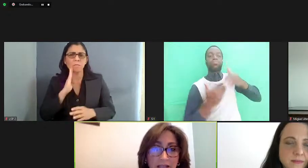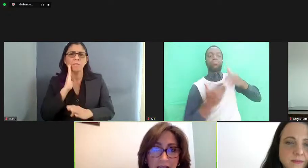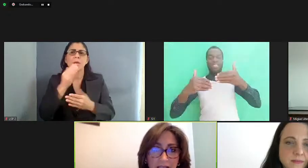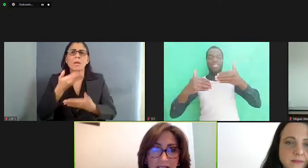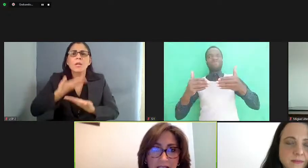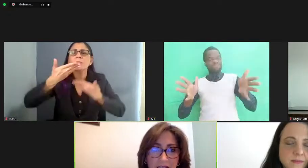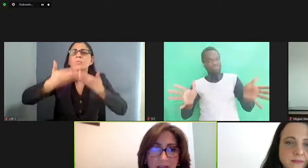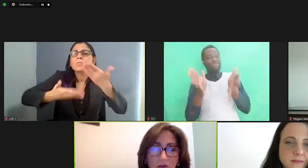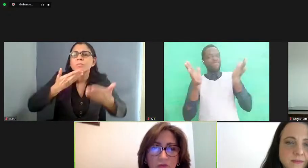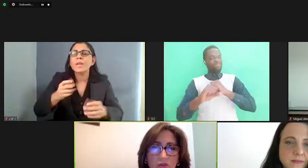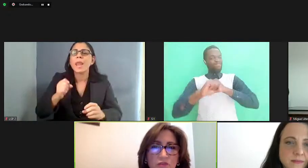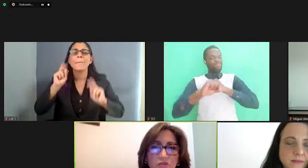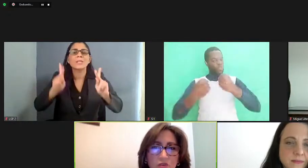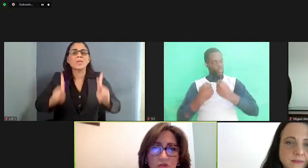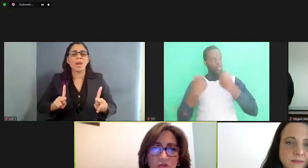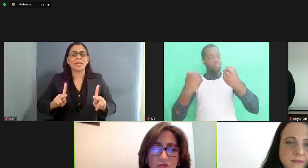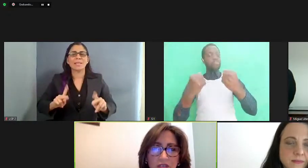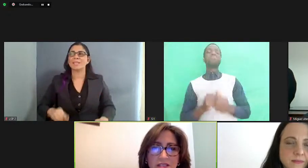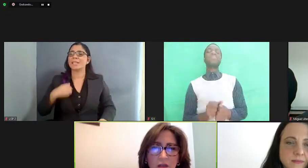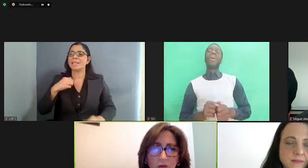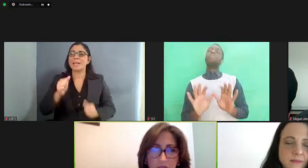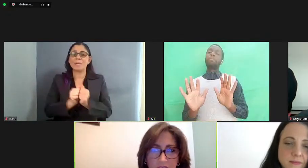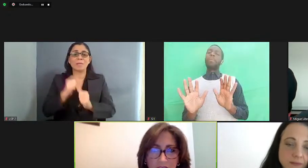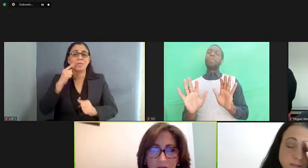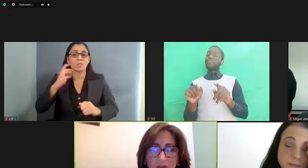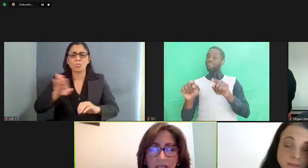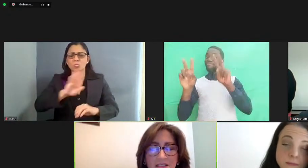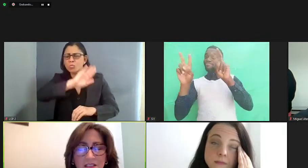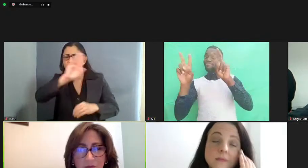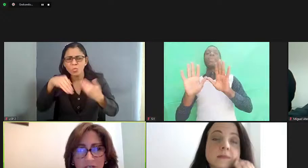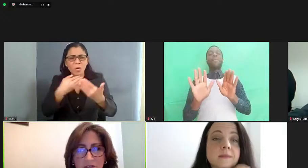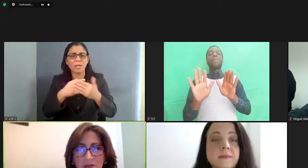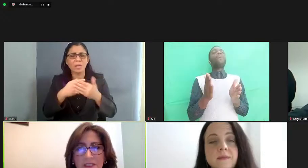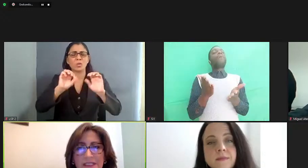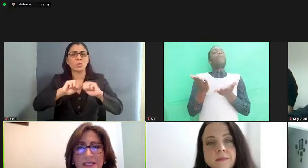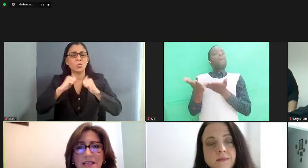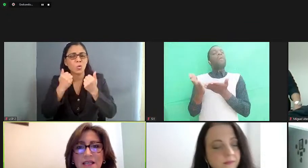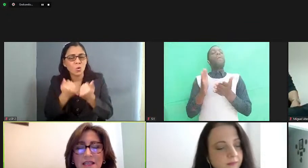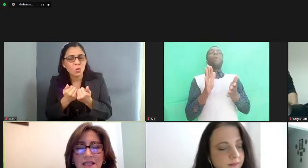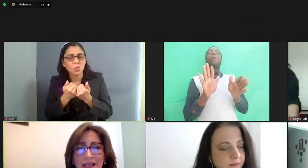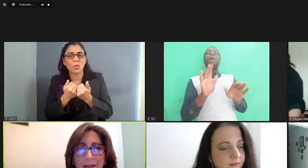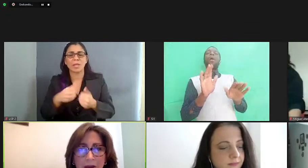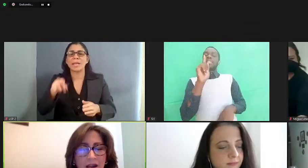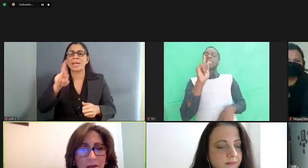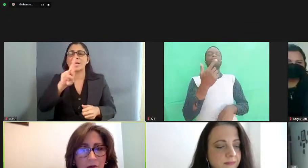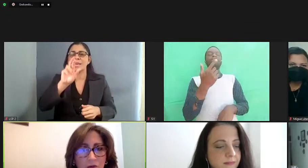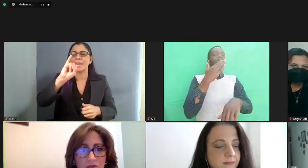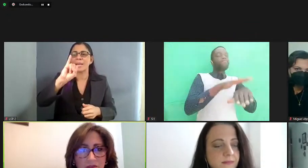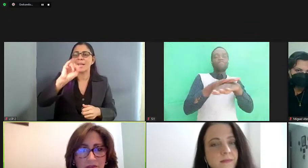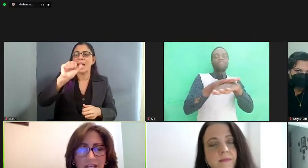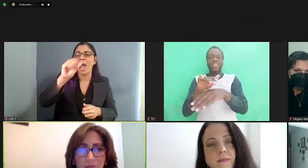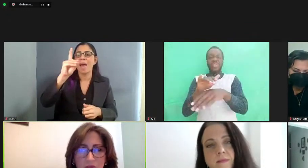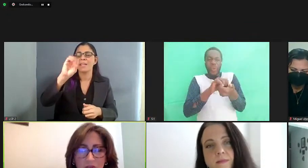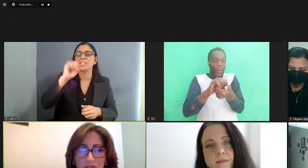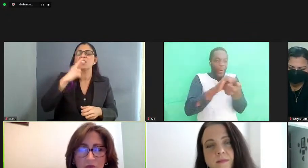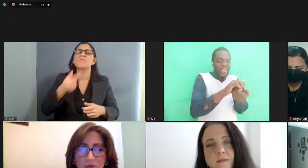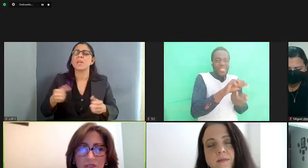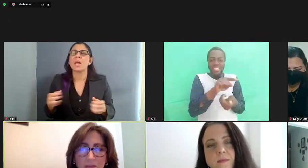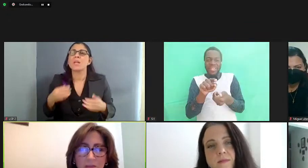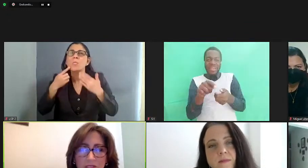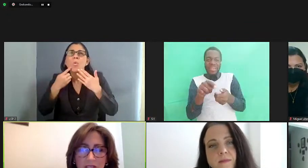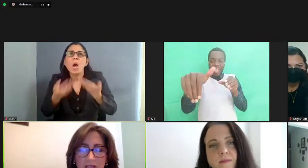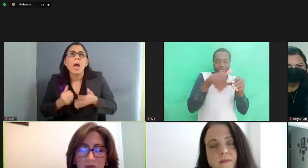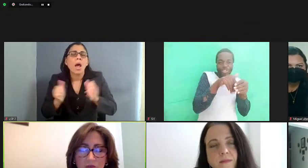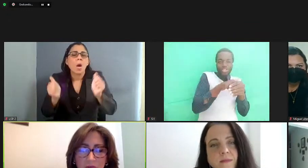thank on behalf of riadis all of our partners who are here with us today in this effort of